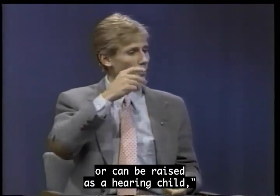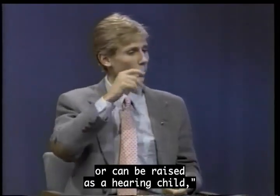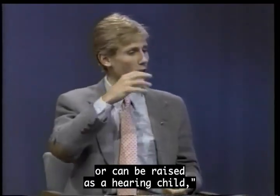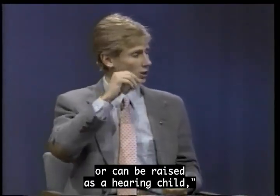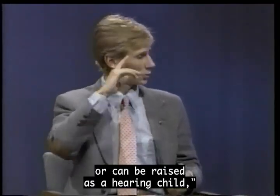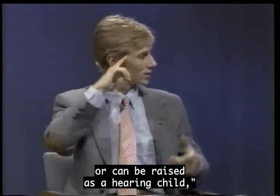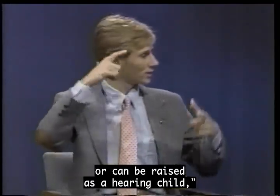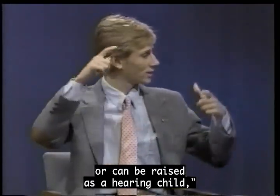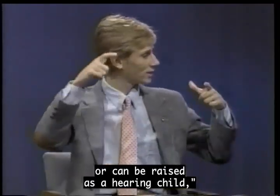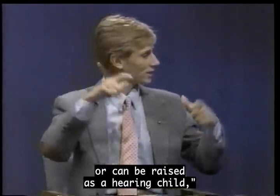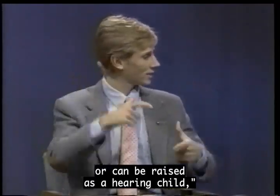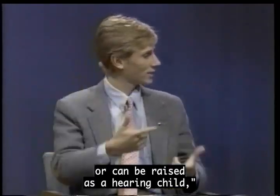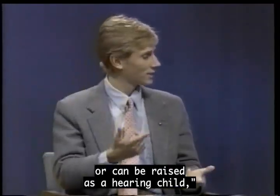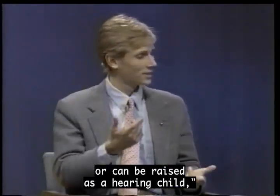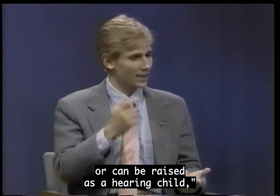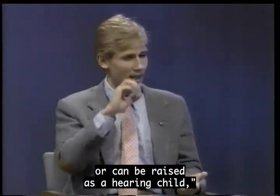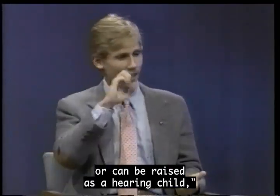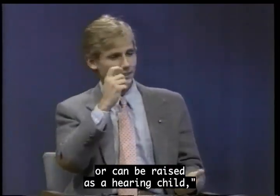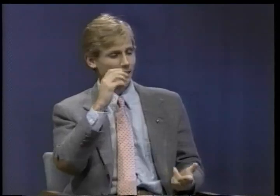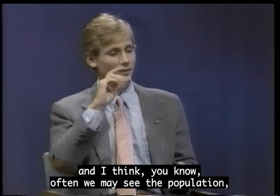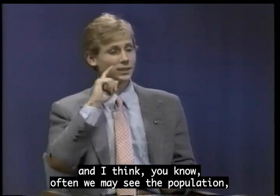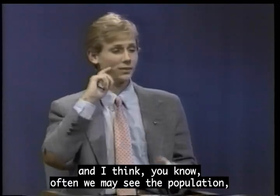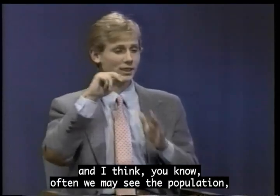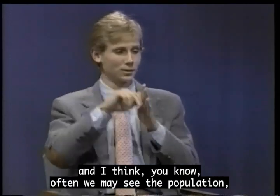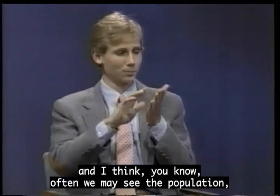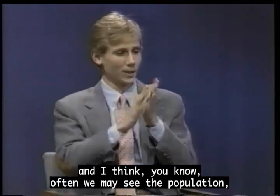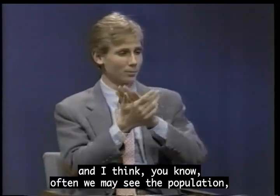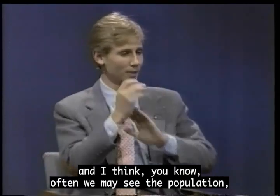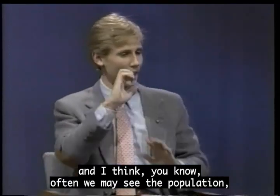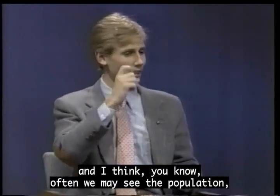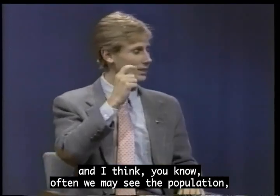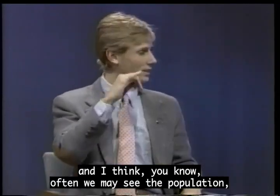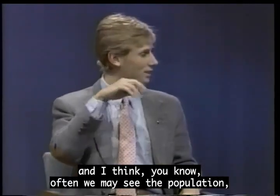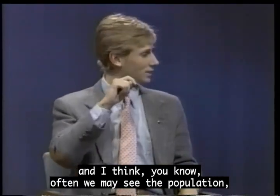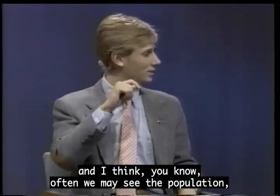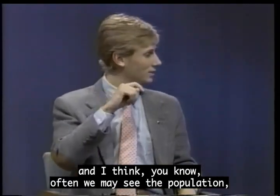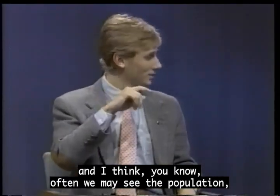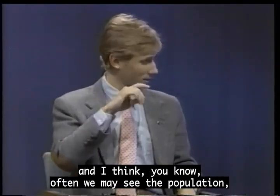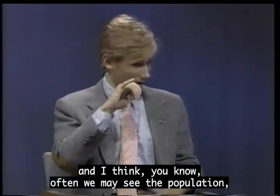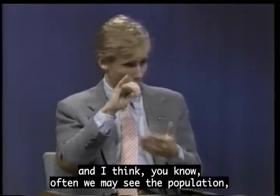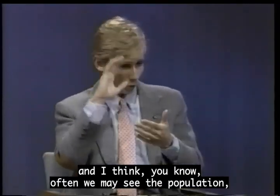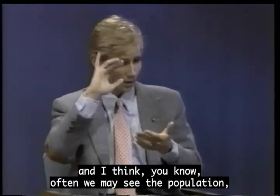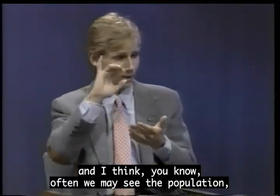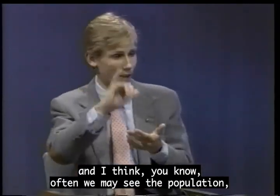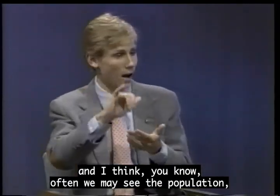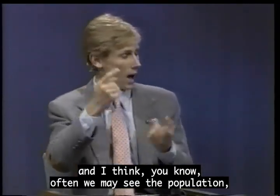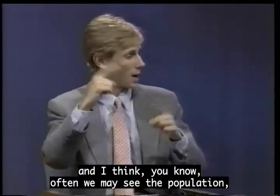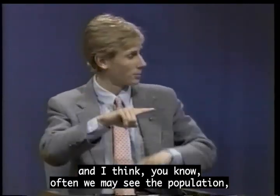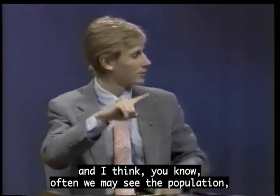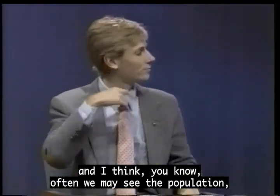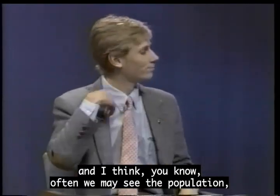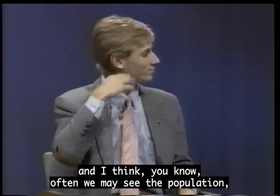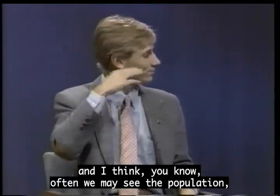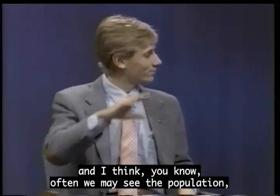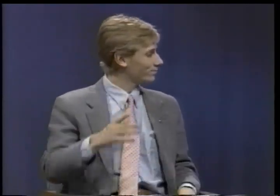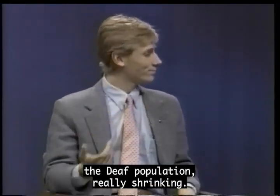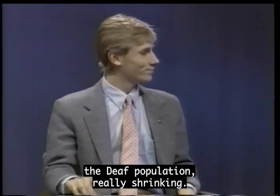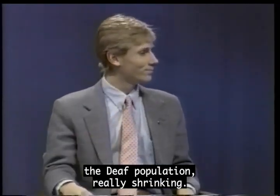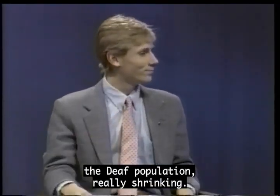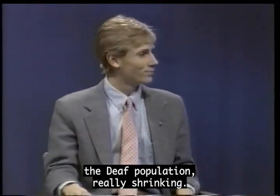child. And I think, you know, often we may see the population, the deaf population, really shrinking. I